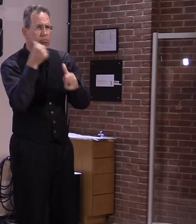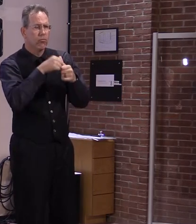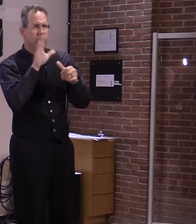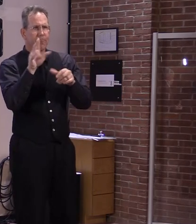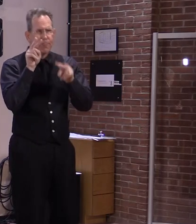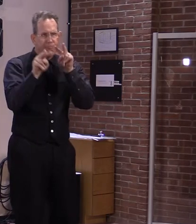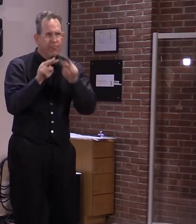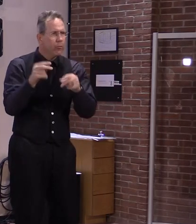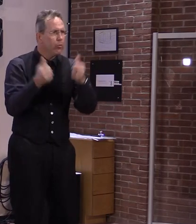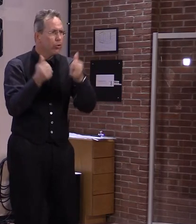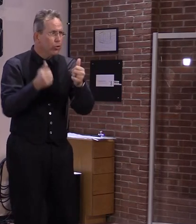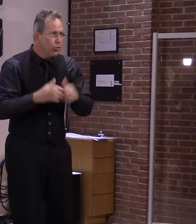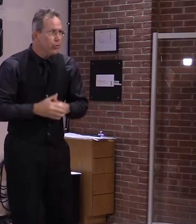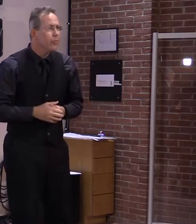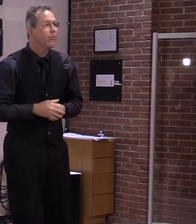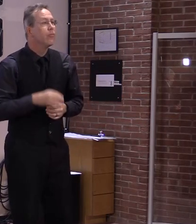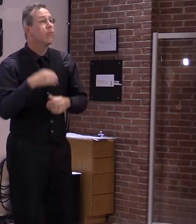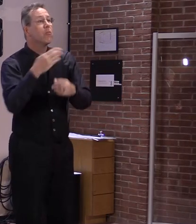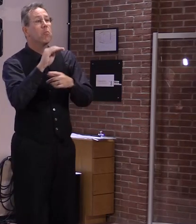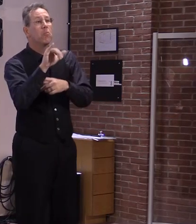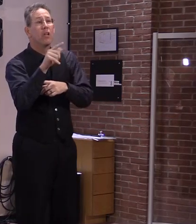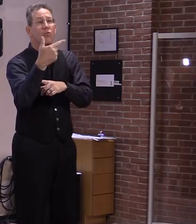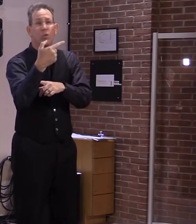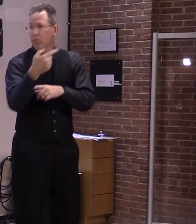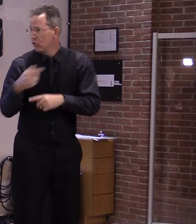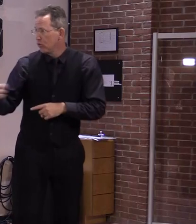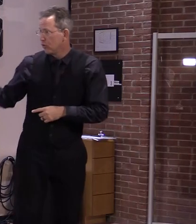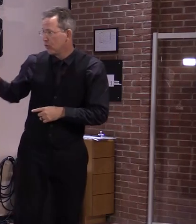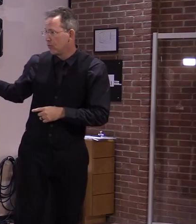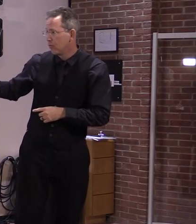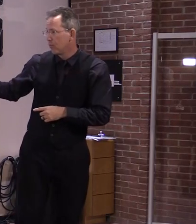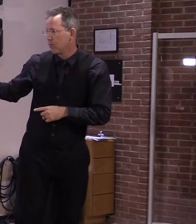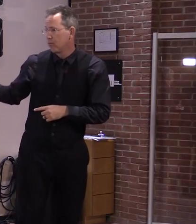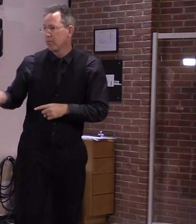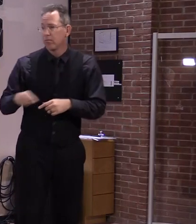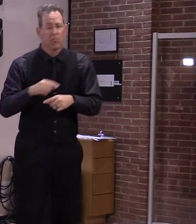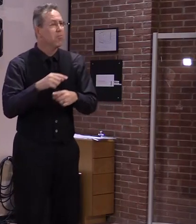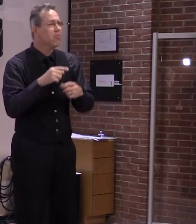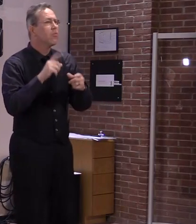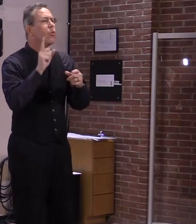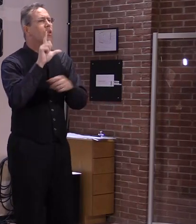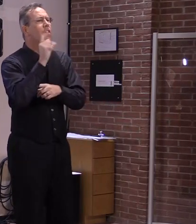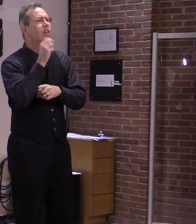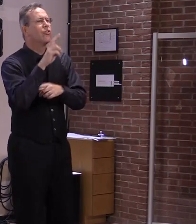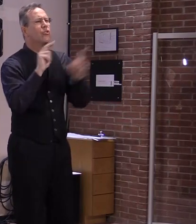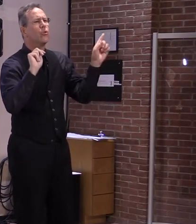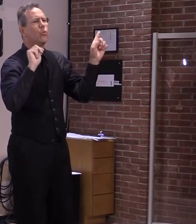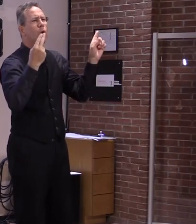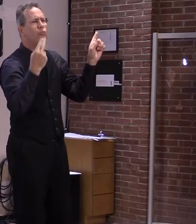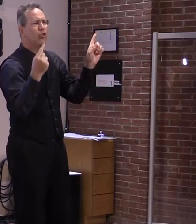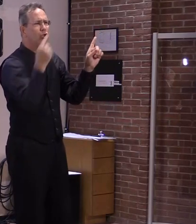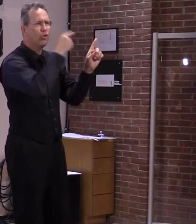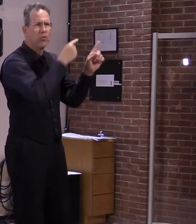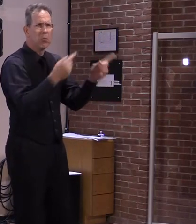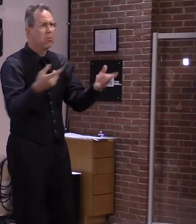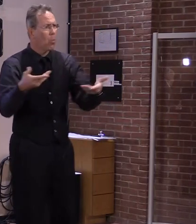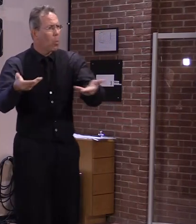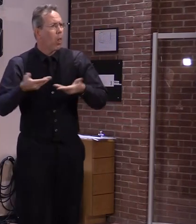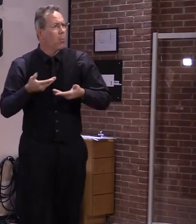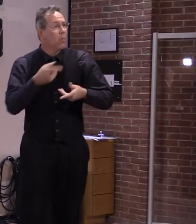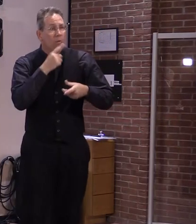May 21st, the Lancaster Fairgrounds in New Hampshire will vaccinate Vermonters. You can sign up online